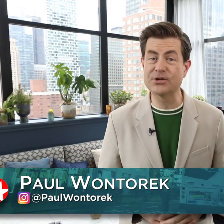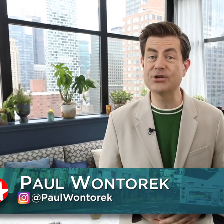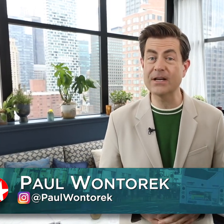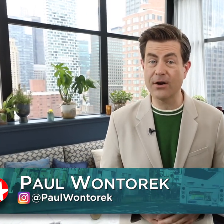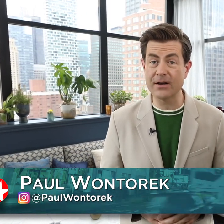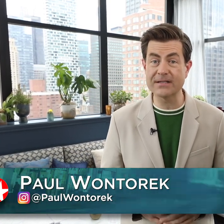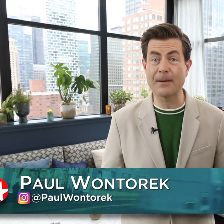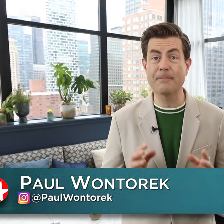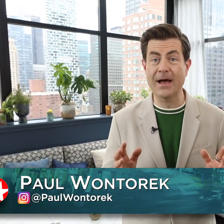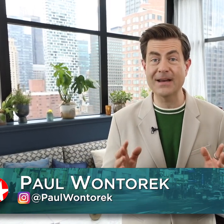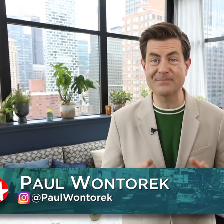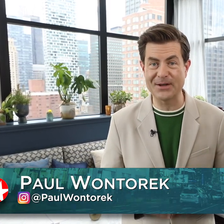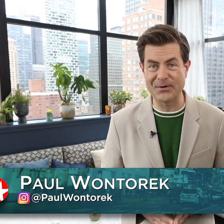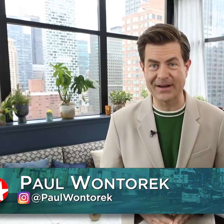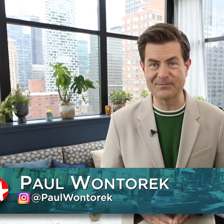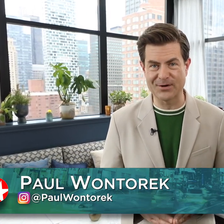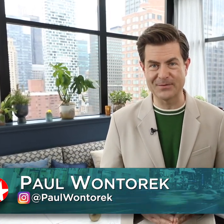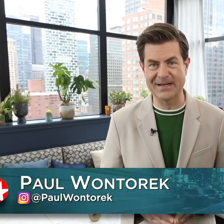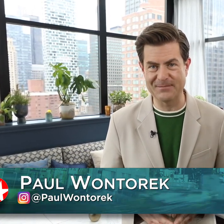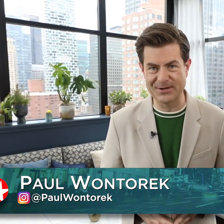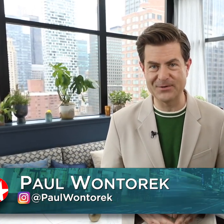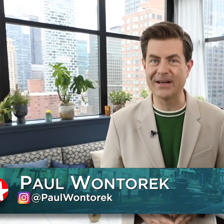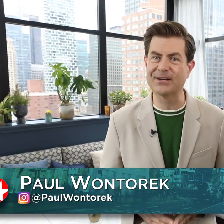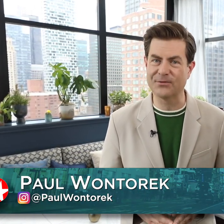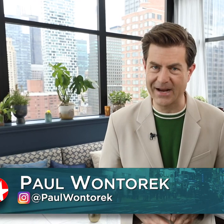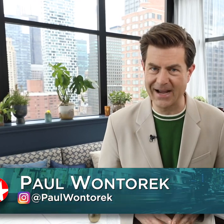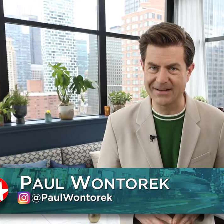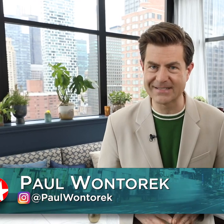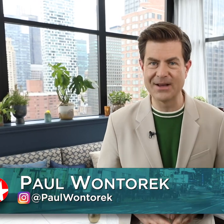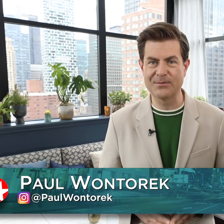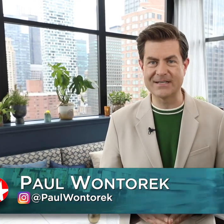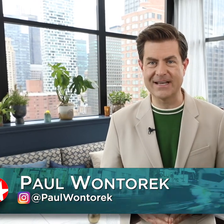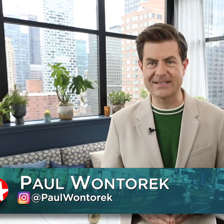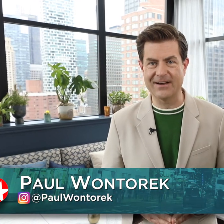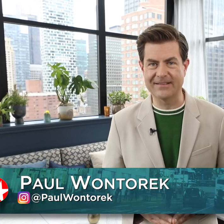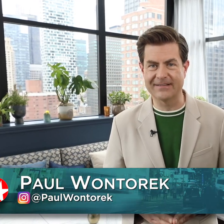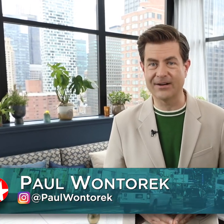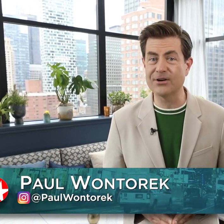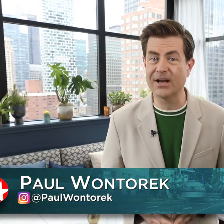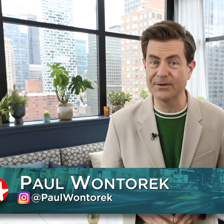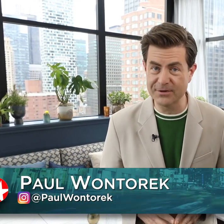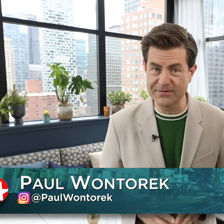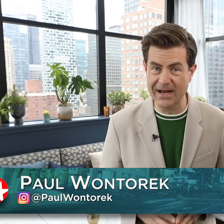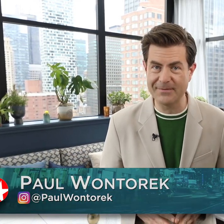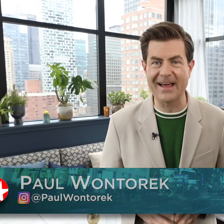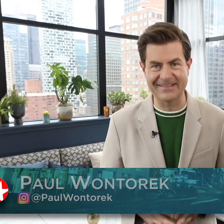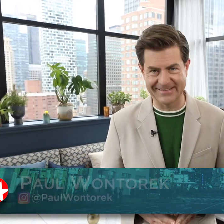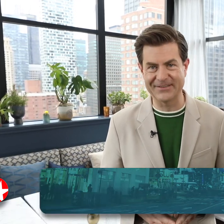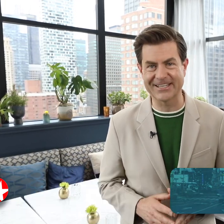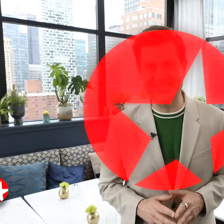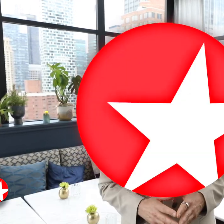she calls a mind-blowing Broadway debut in Grey House. We sat down at the Star Child rooftop at the Civilian.